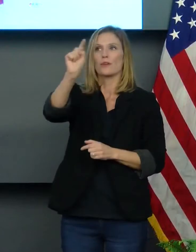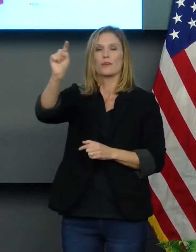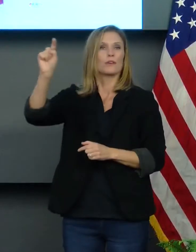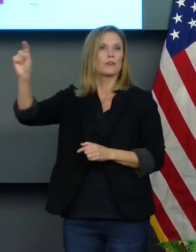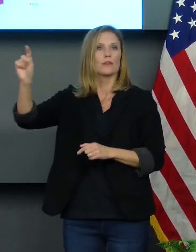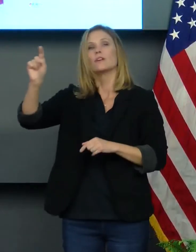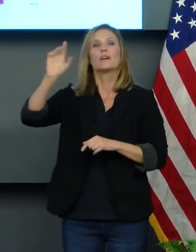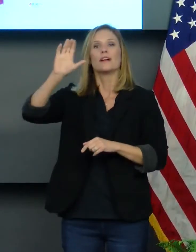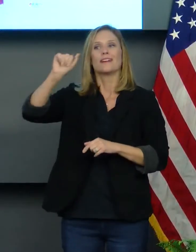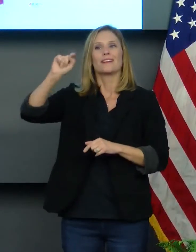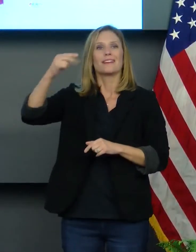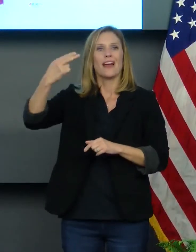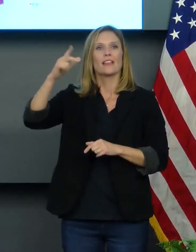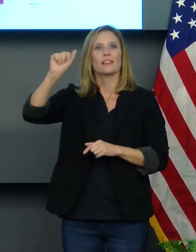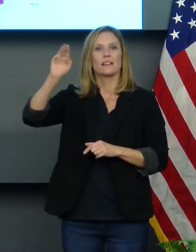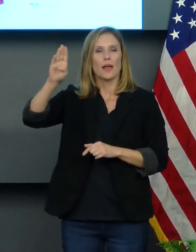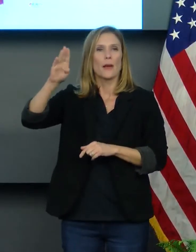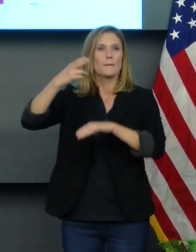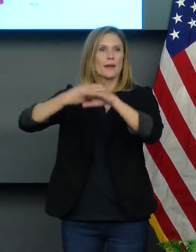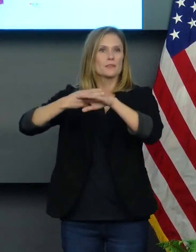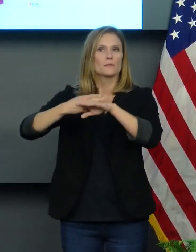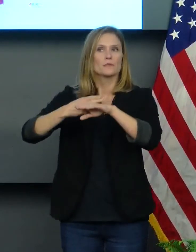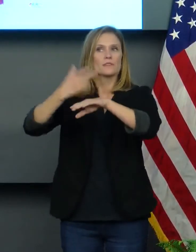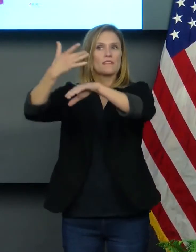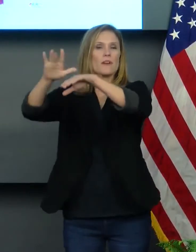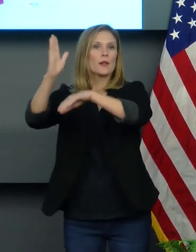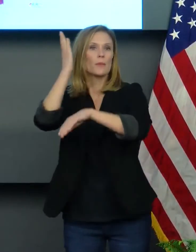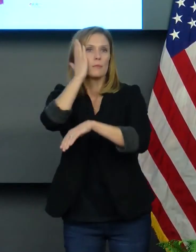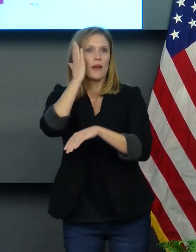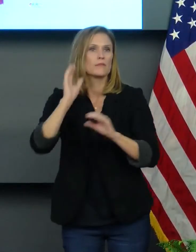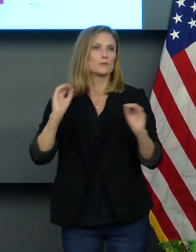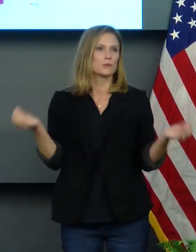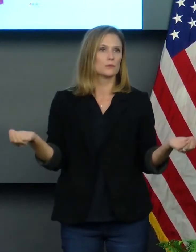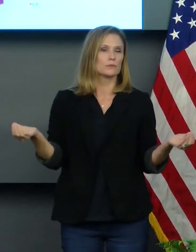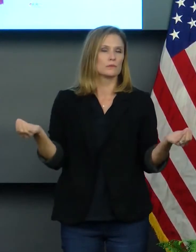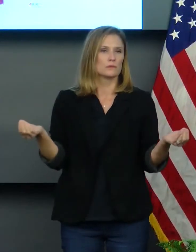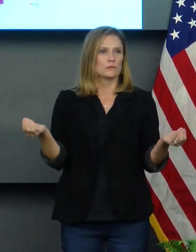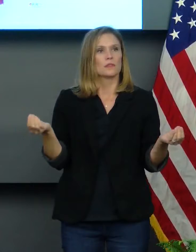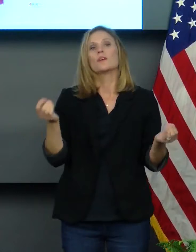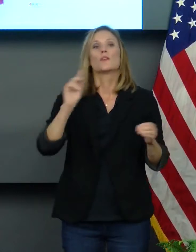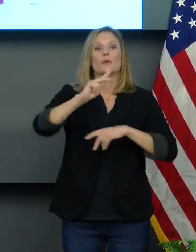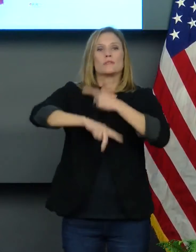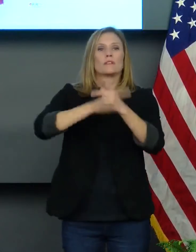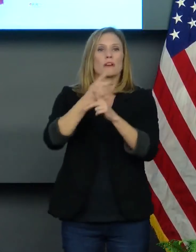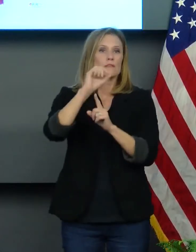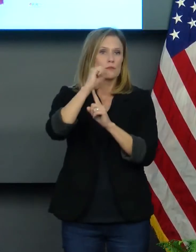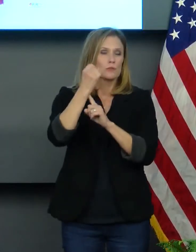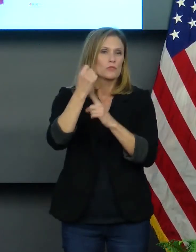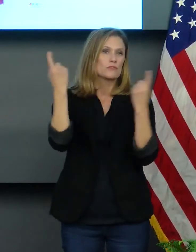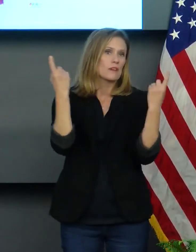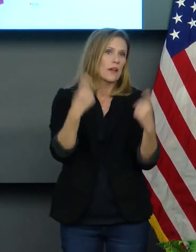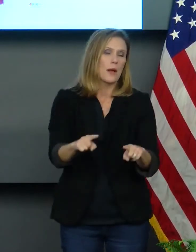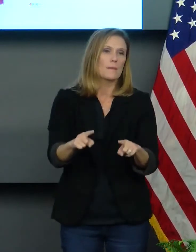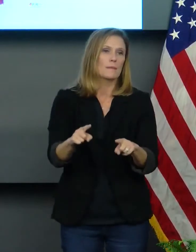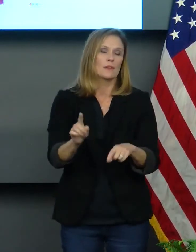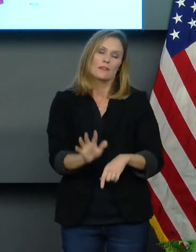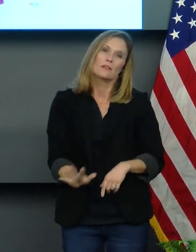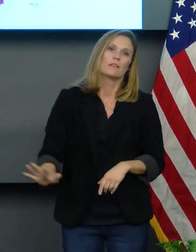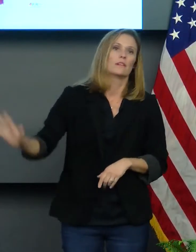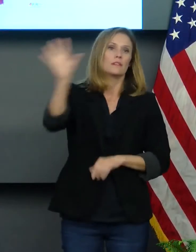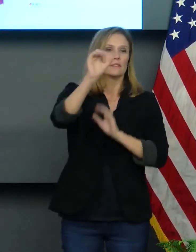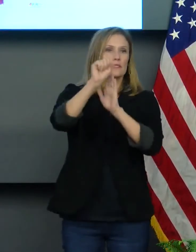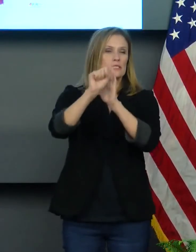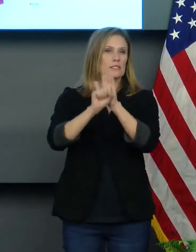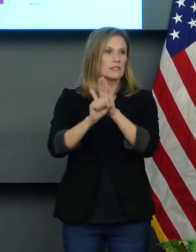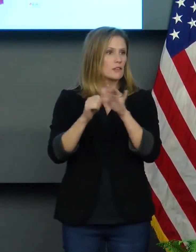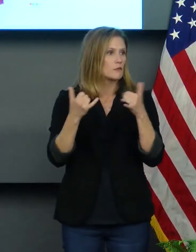lab capable hospitals had a bed available for this patient. These are the type of scenarios that are happening all across the state